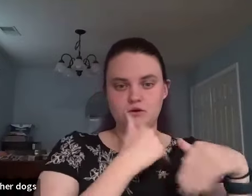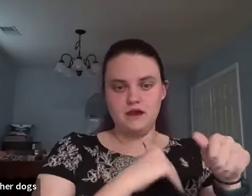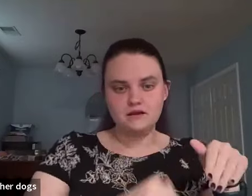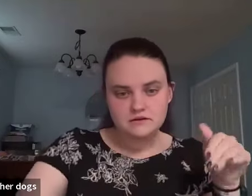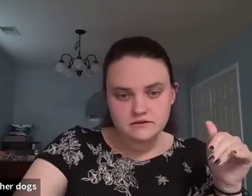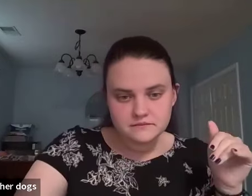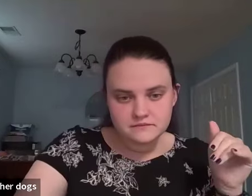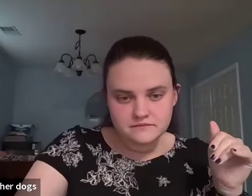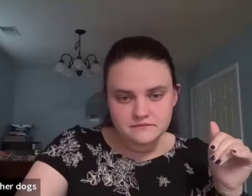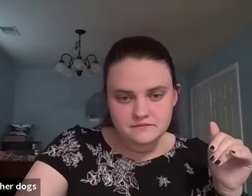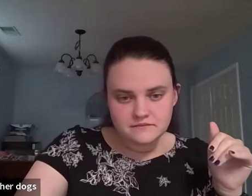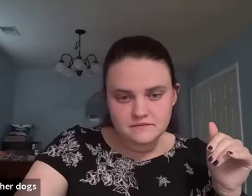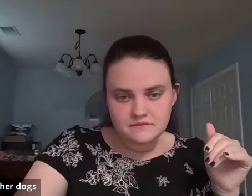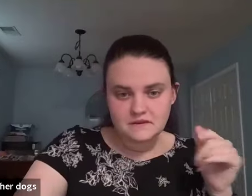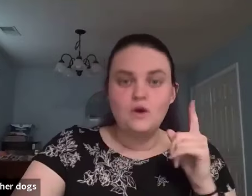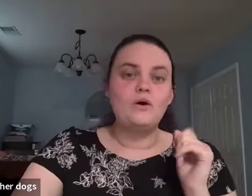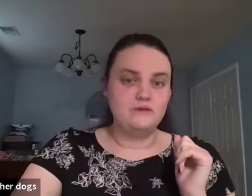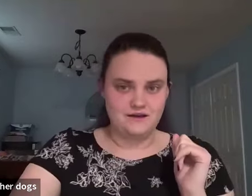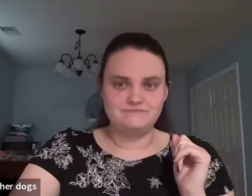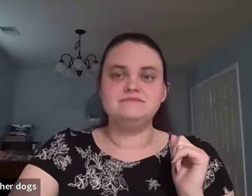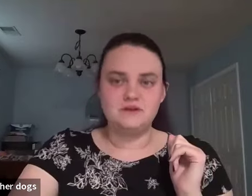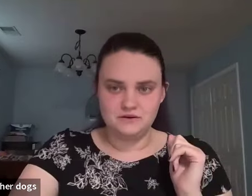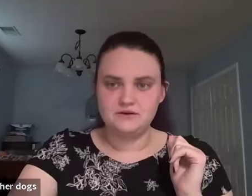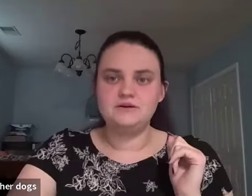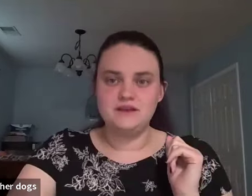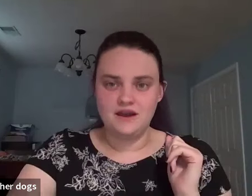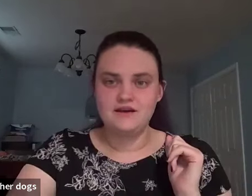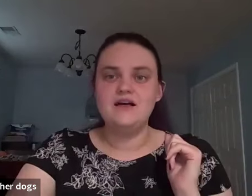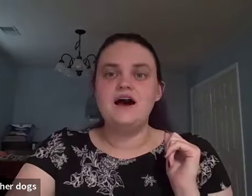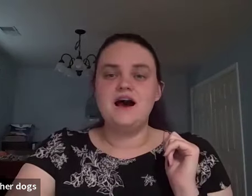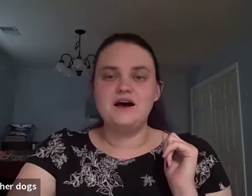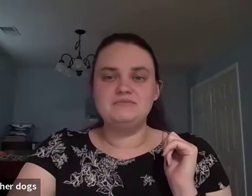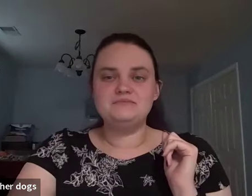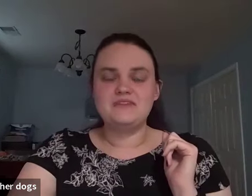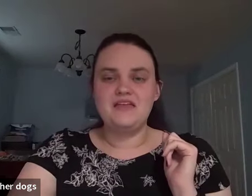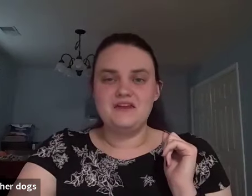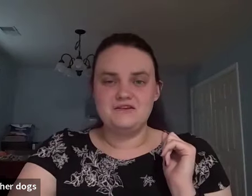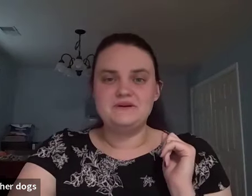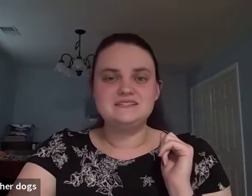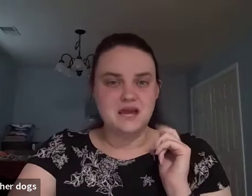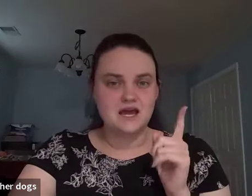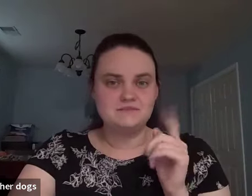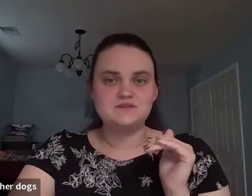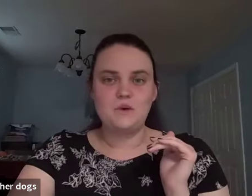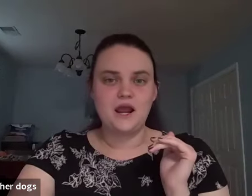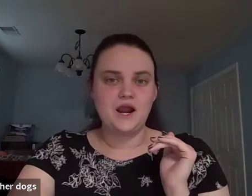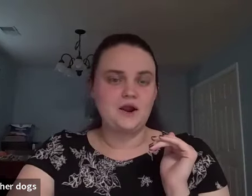and go back. Oh yeah. Oh yeah. Um, there have been times